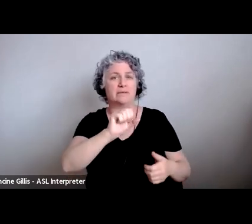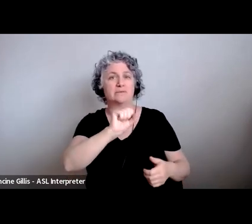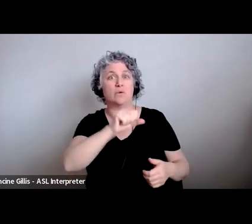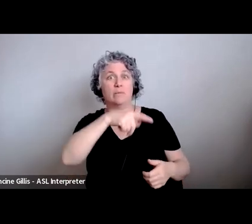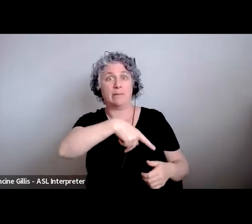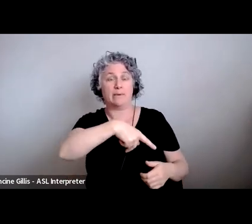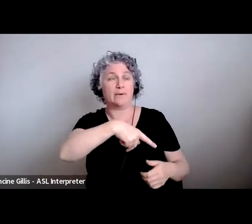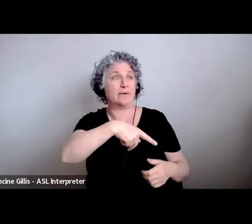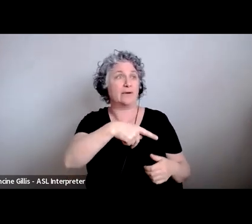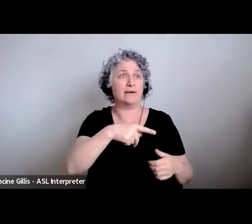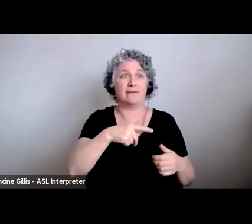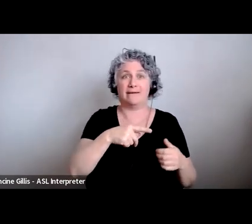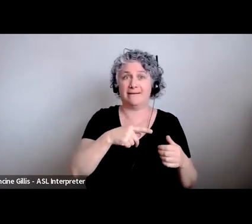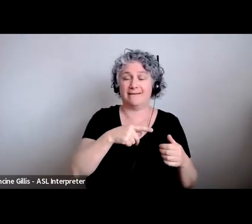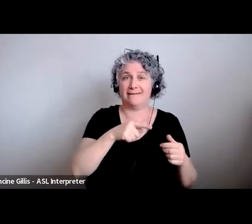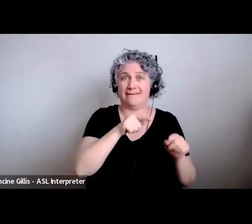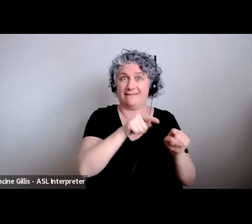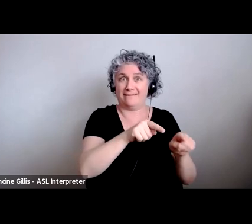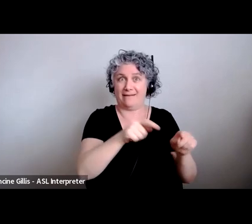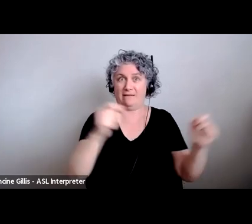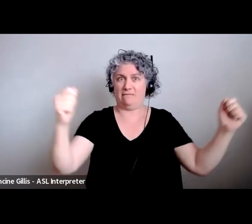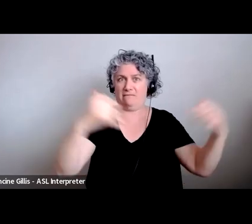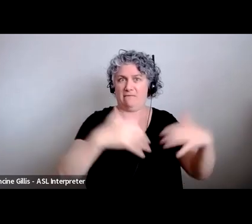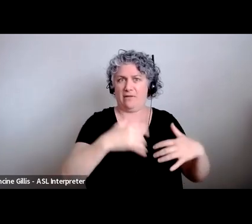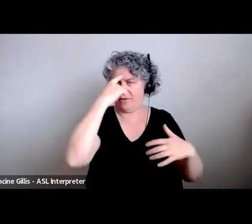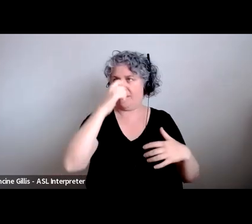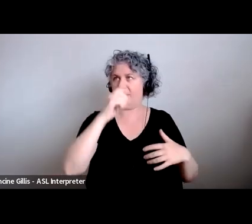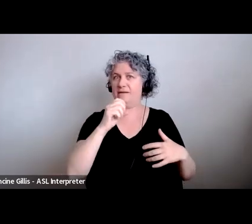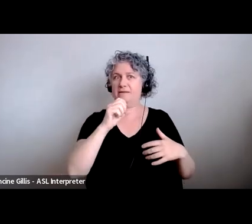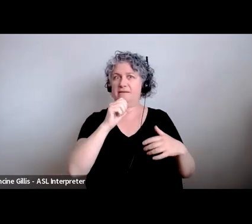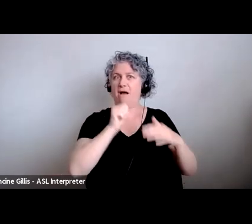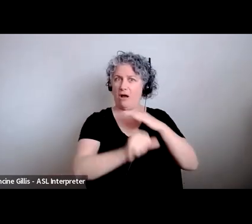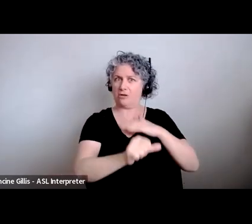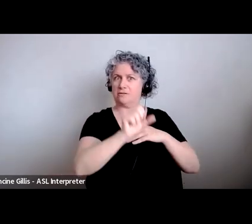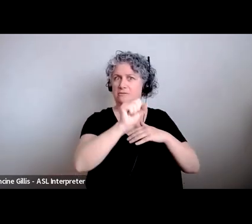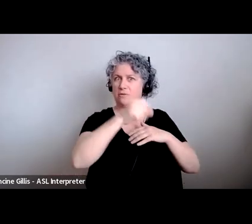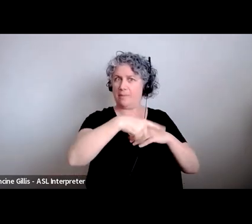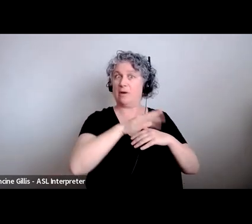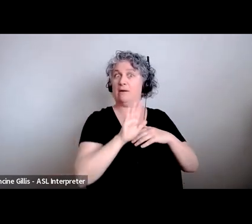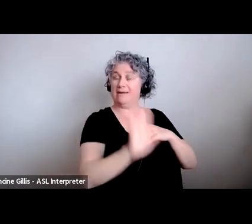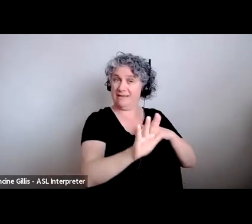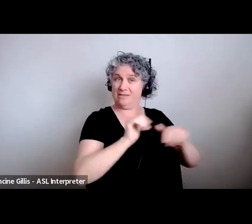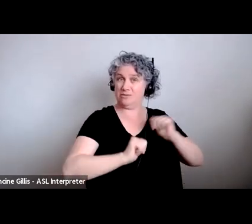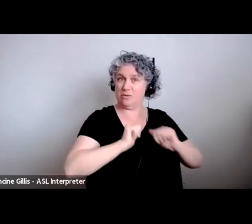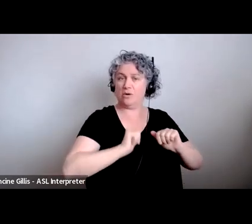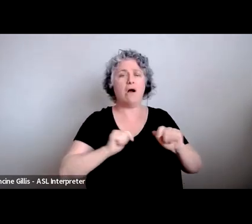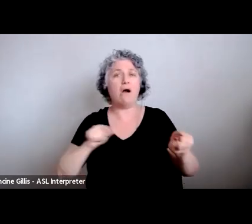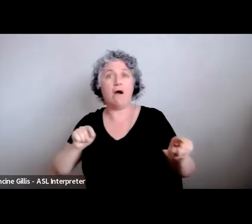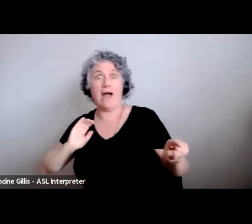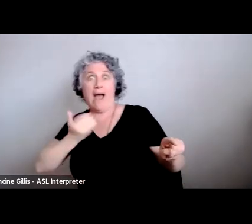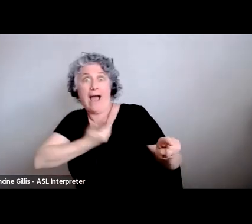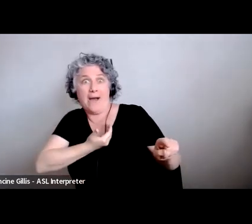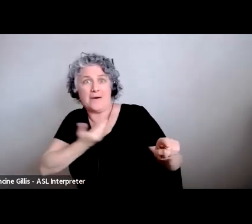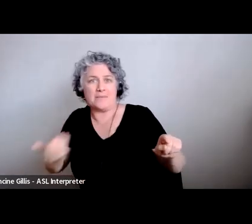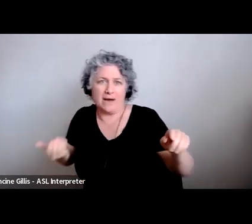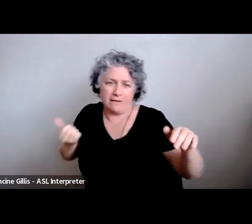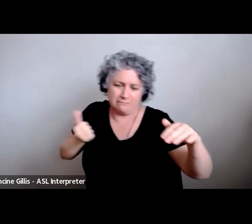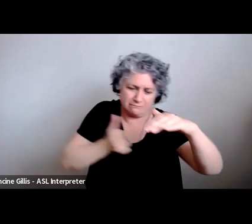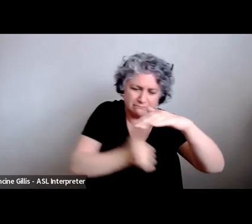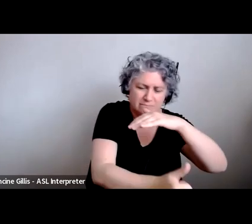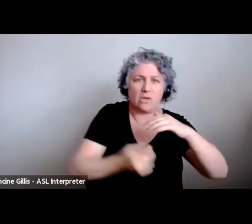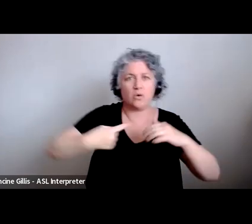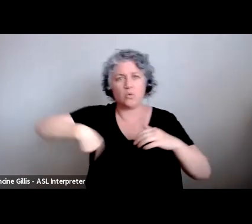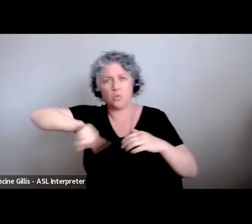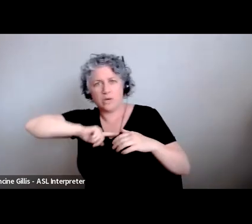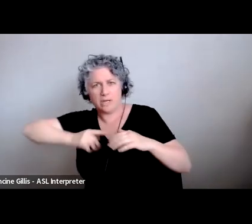Shaw and they think it's a Shaw show. And it's not. I mean, it is, because we're in partnership, but we're the engine.